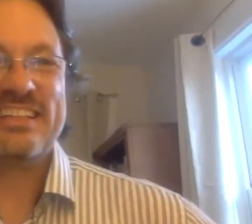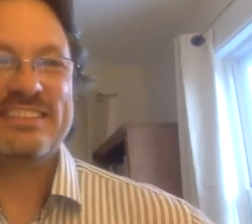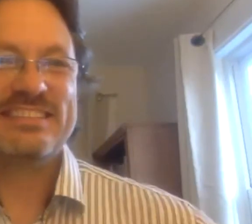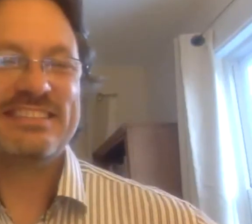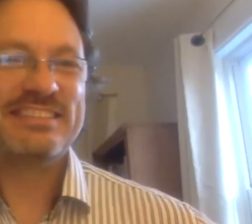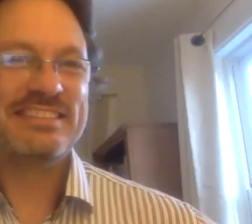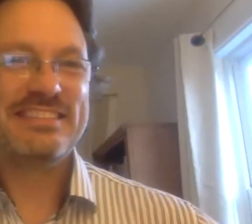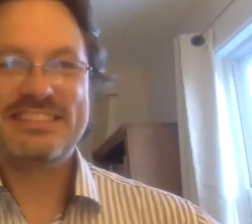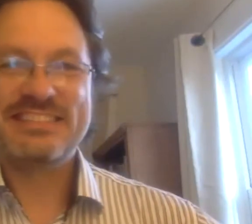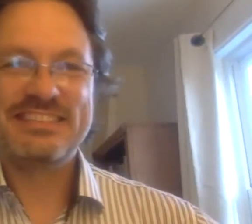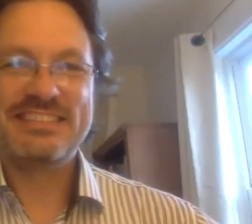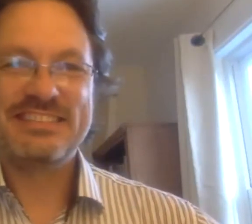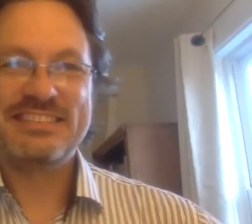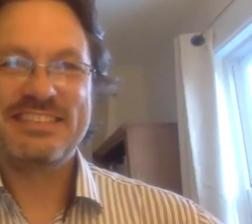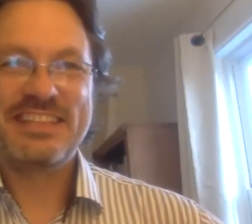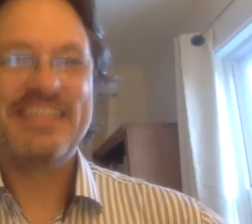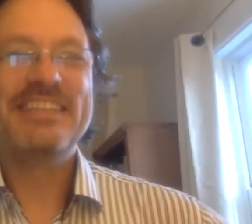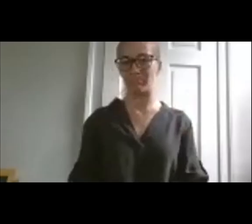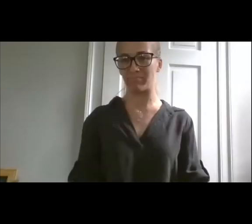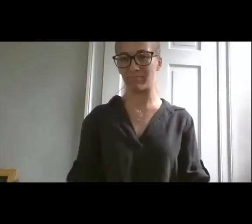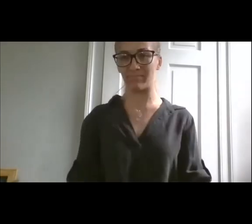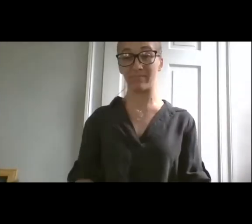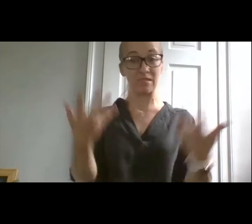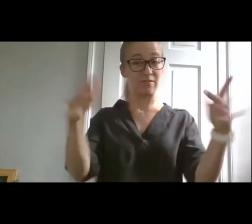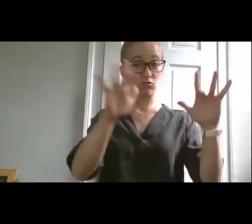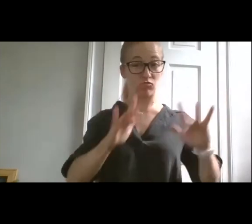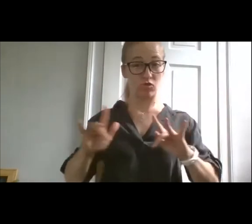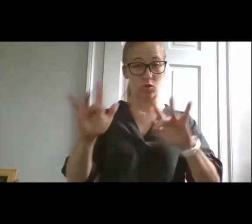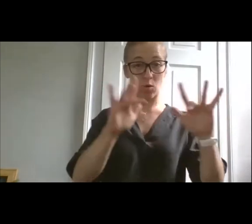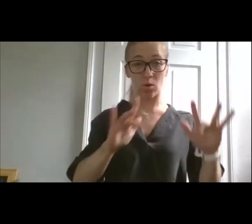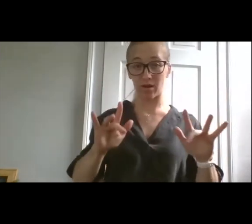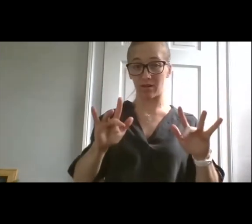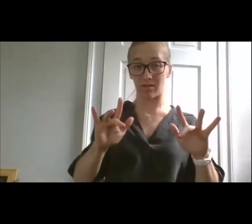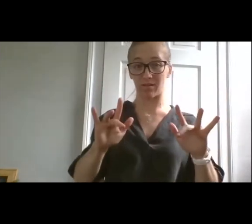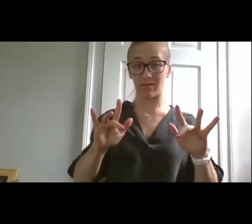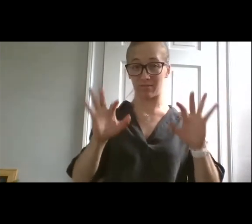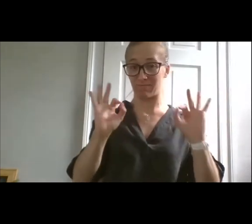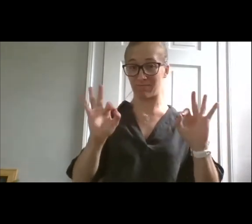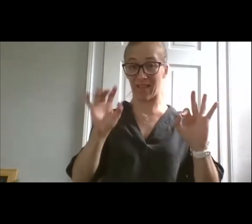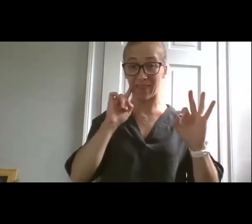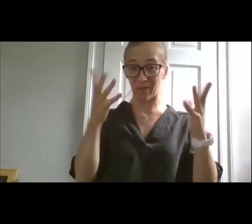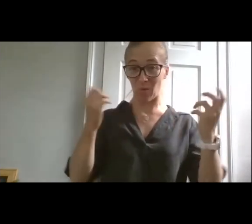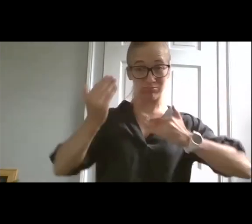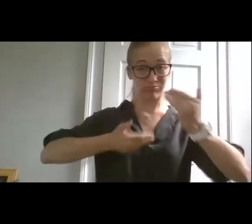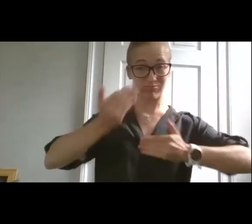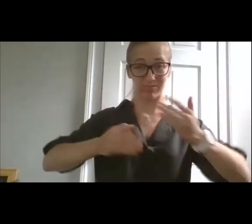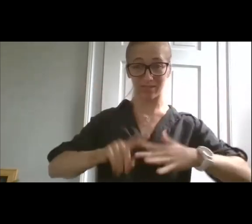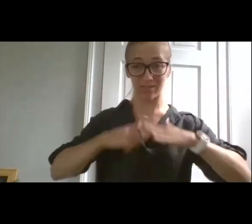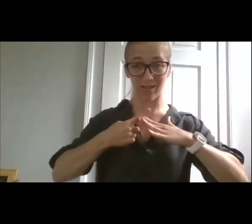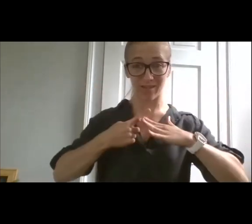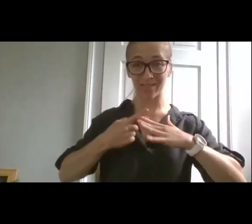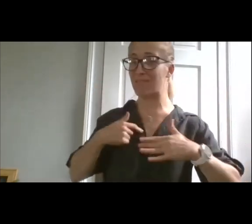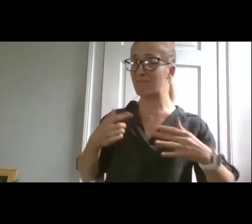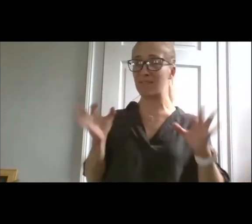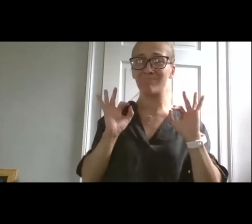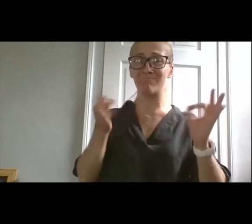I'll definitely send her your love. Being recorded. I think Roy wants us to get sorry. Well, I'm perfectly happy just to listen to the